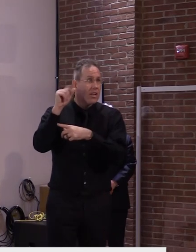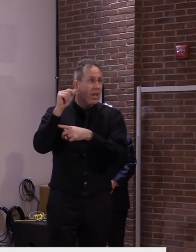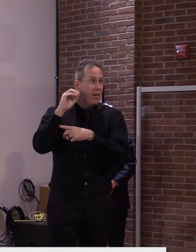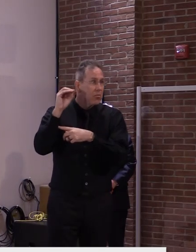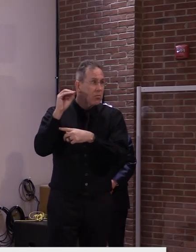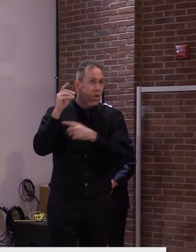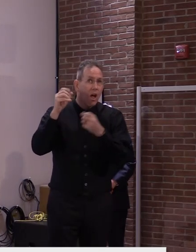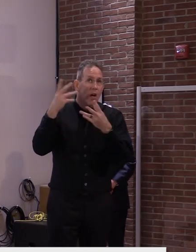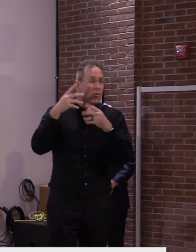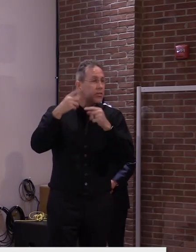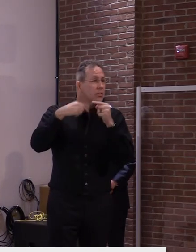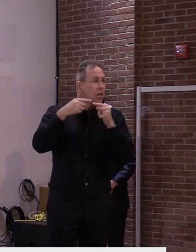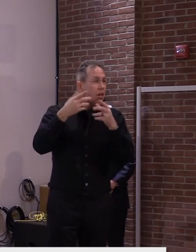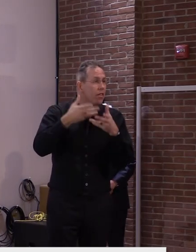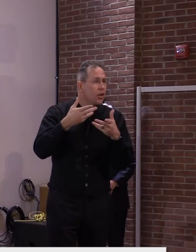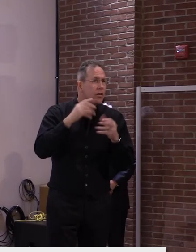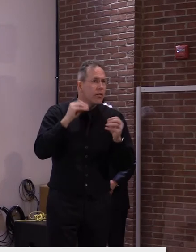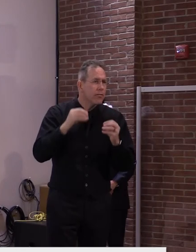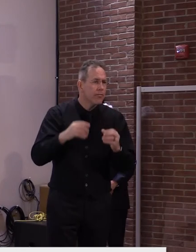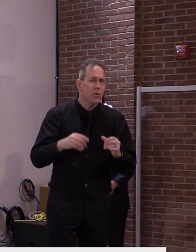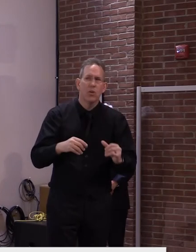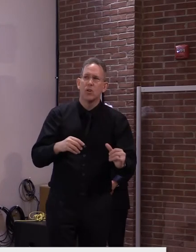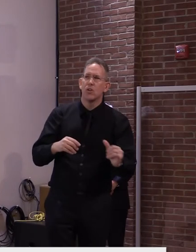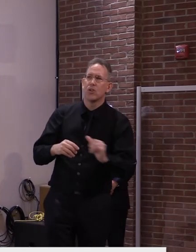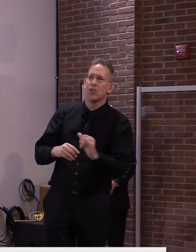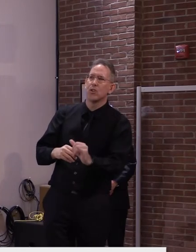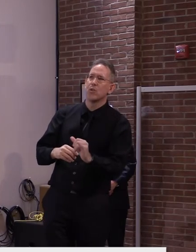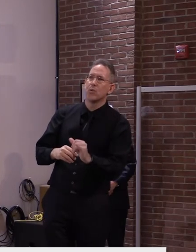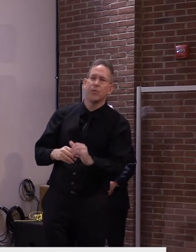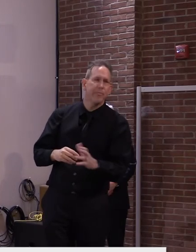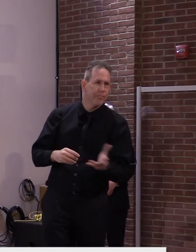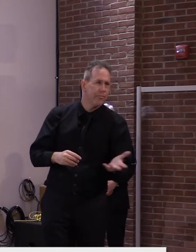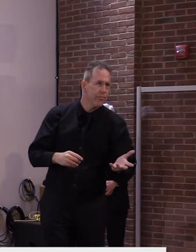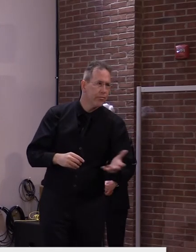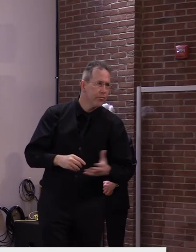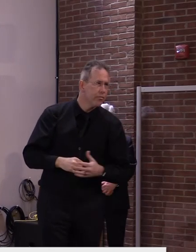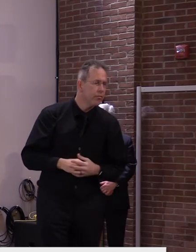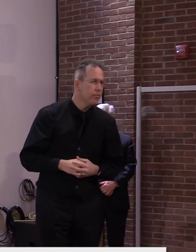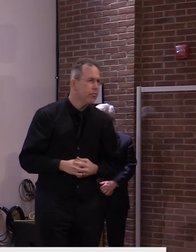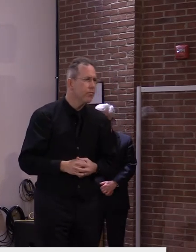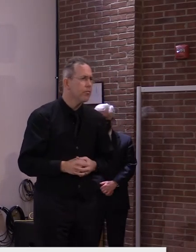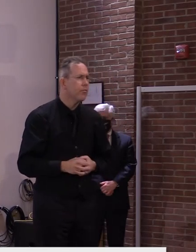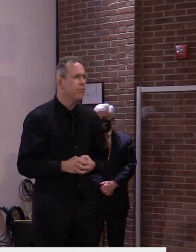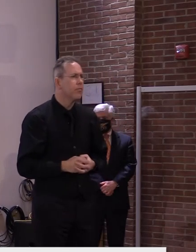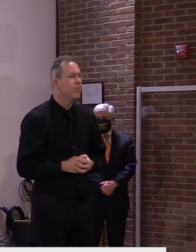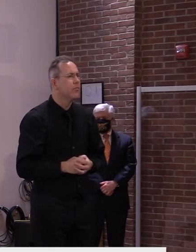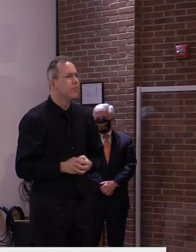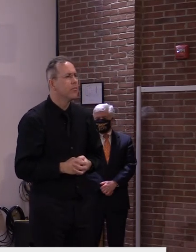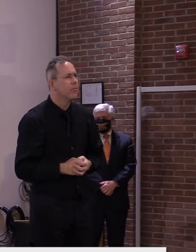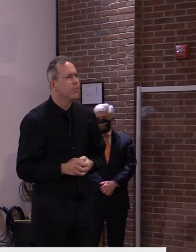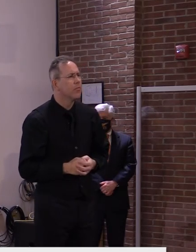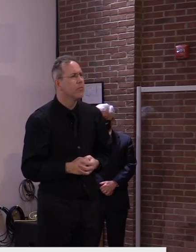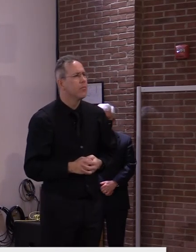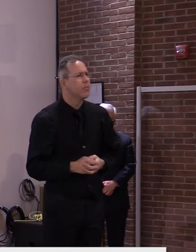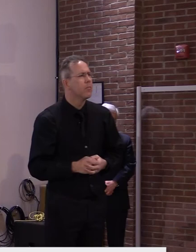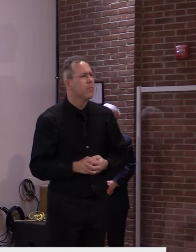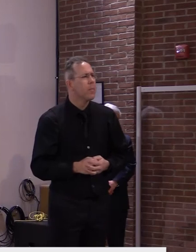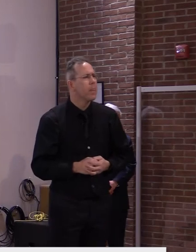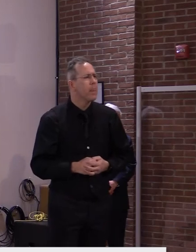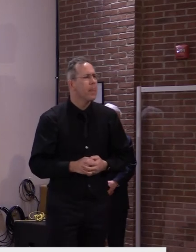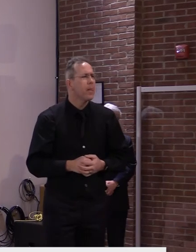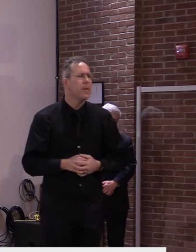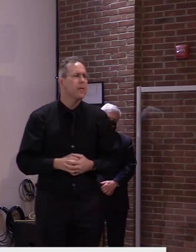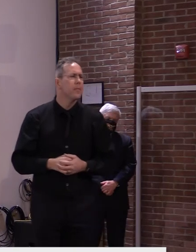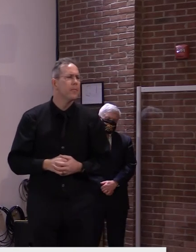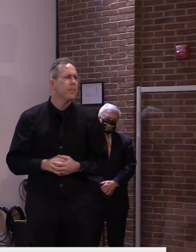Okay, great. And number two, we had a, I guess there was a directive from the